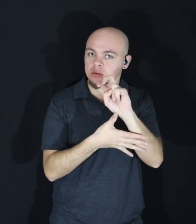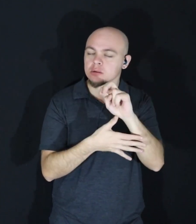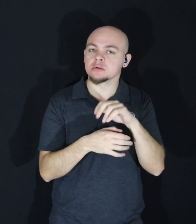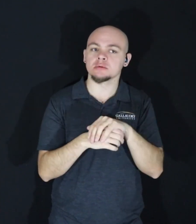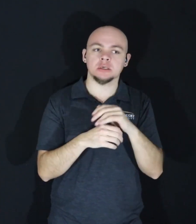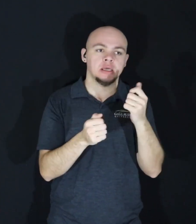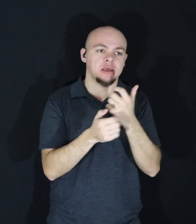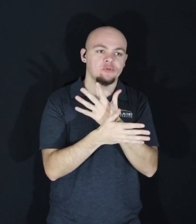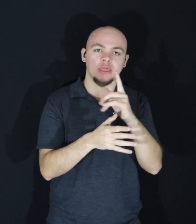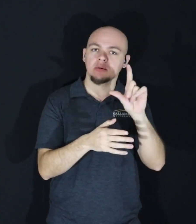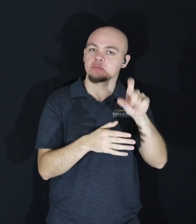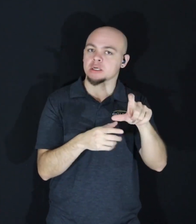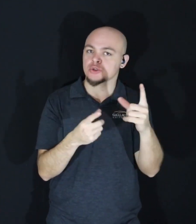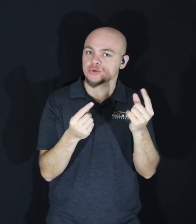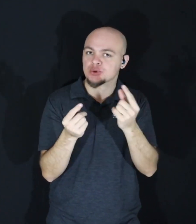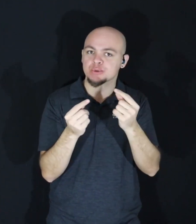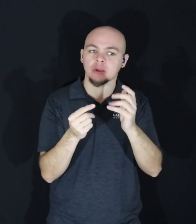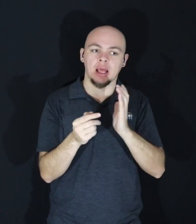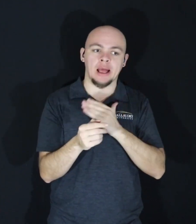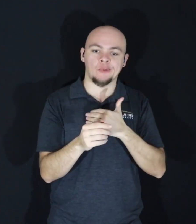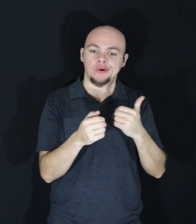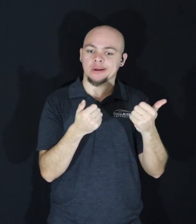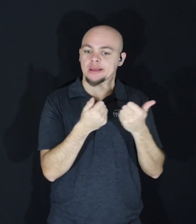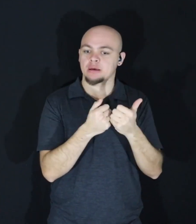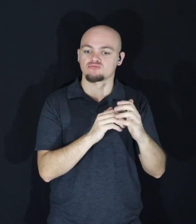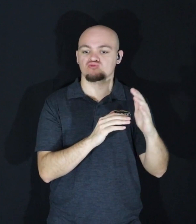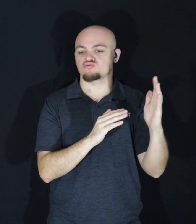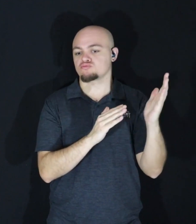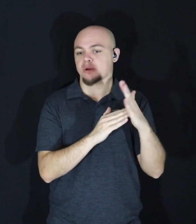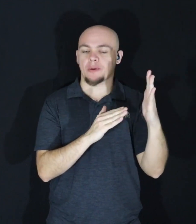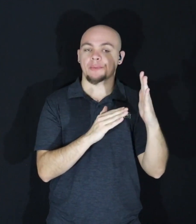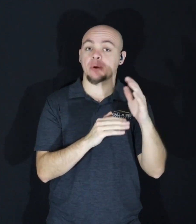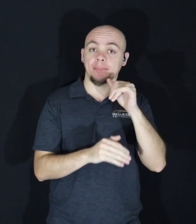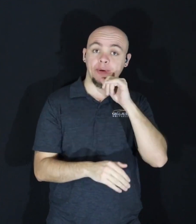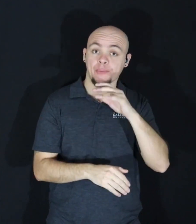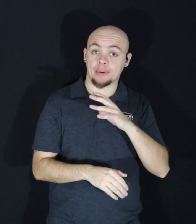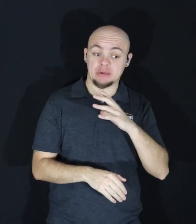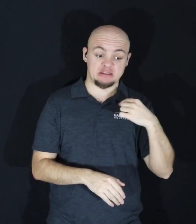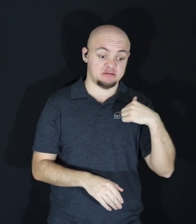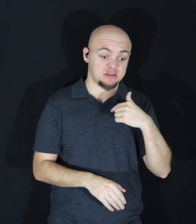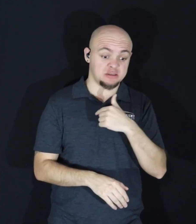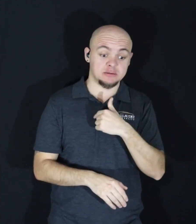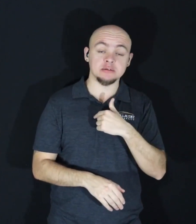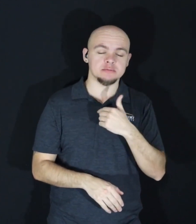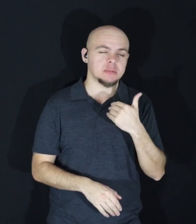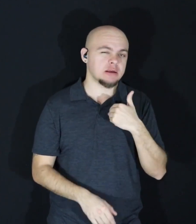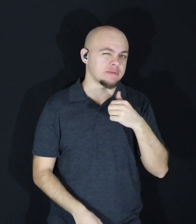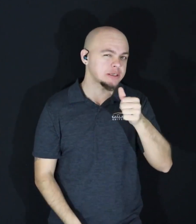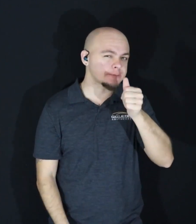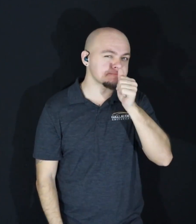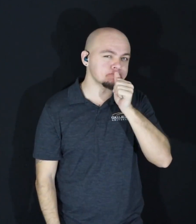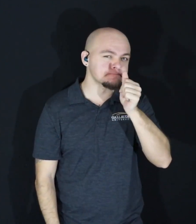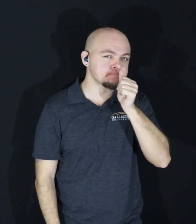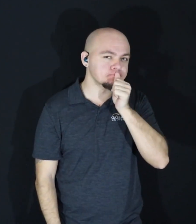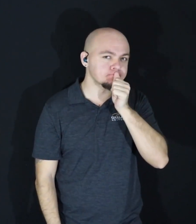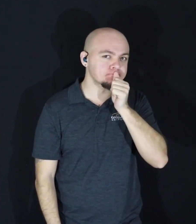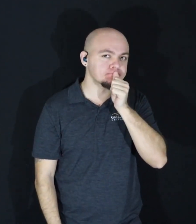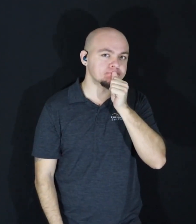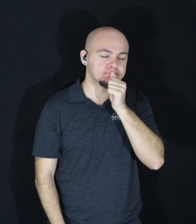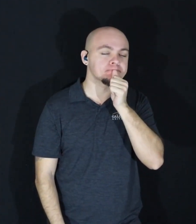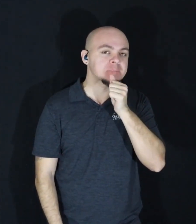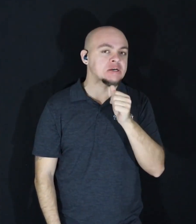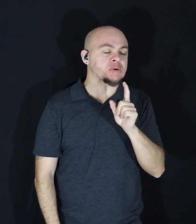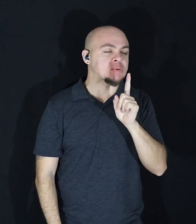do to get to the top of our game. But women like us, we hold a secret that is very near